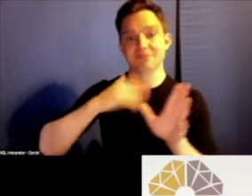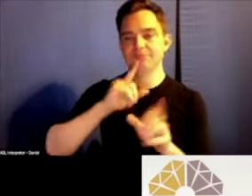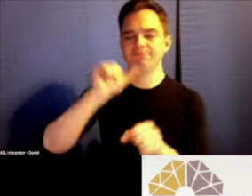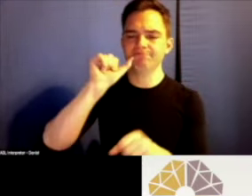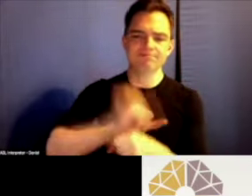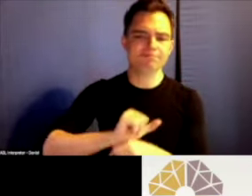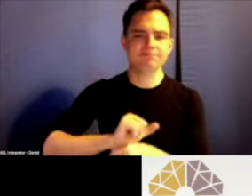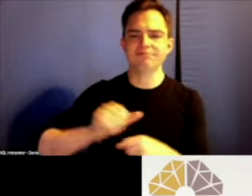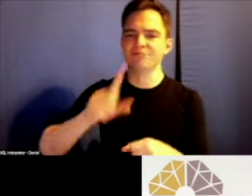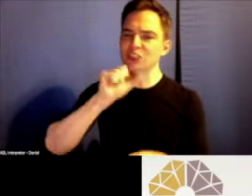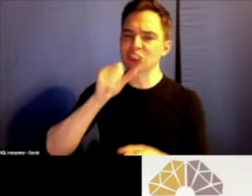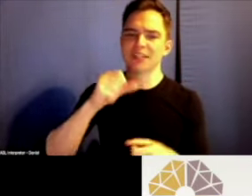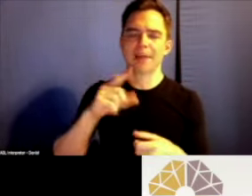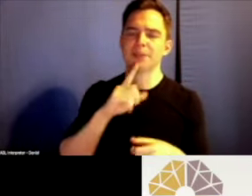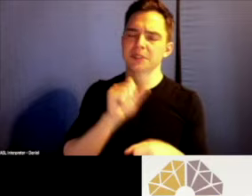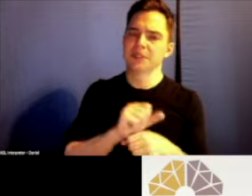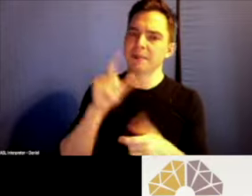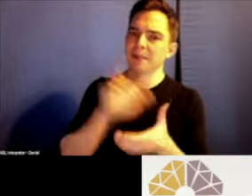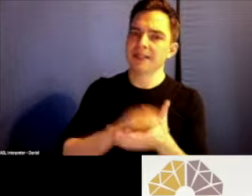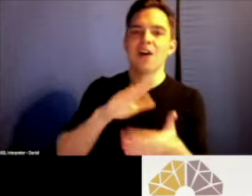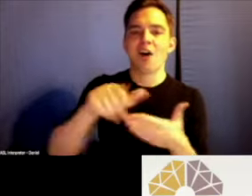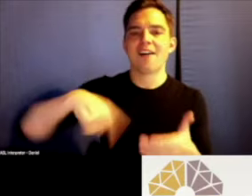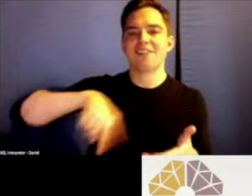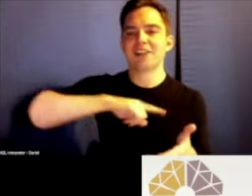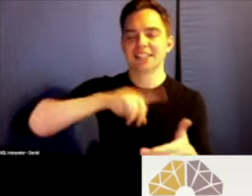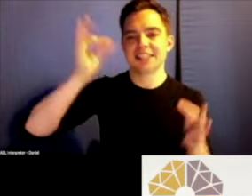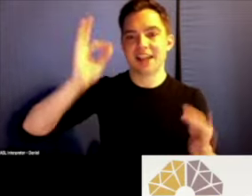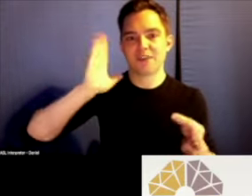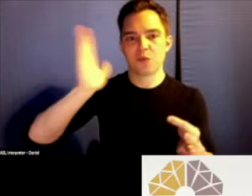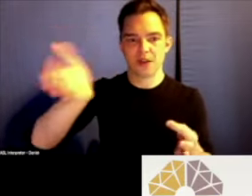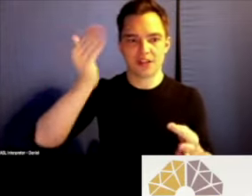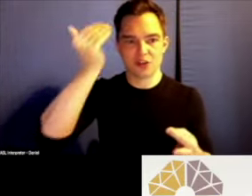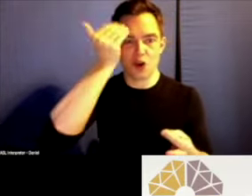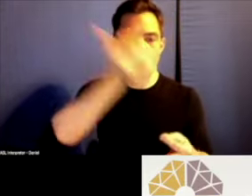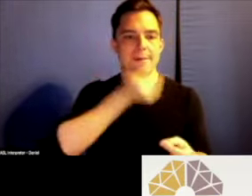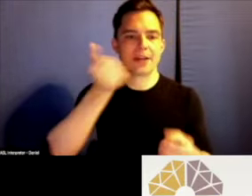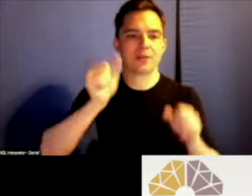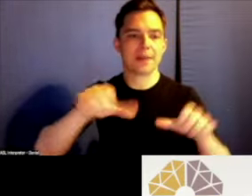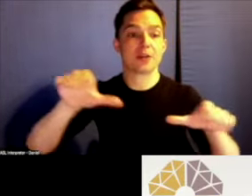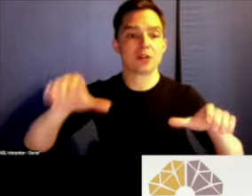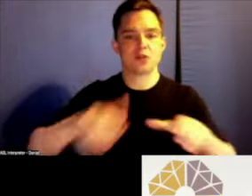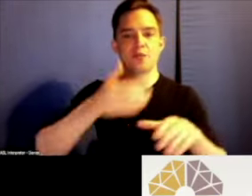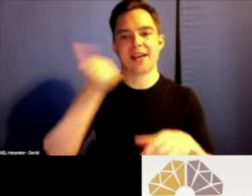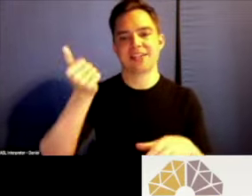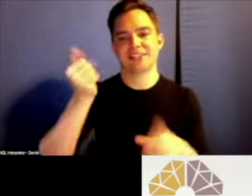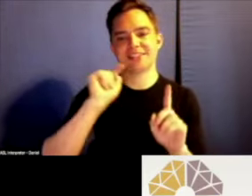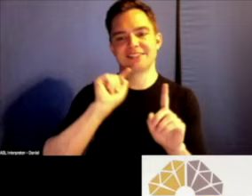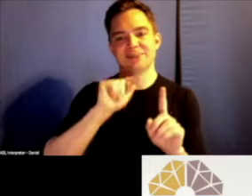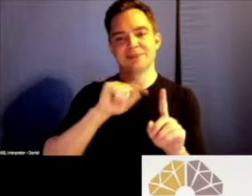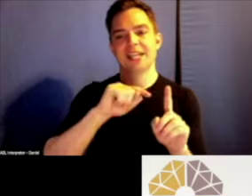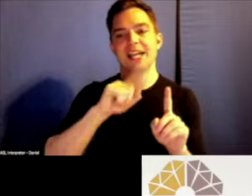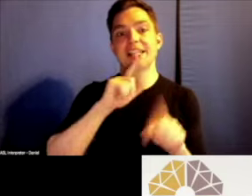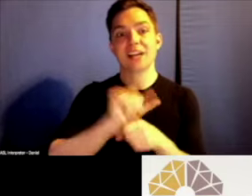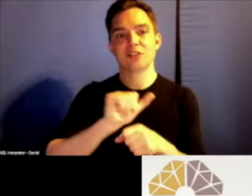absolutely certain that we will all definitely know better in order to do better and actually